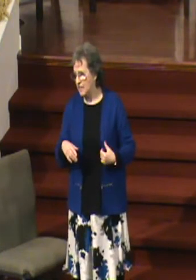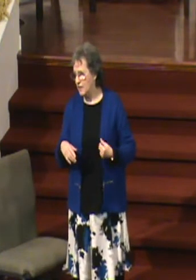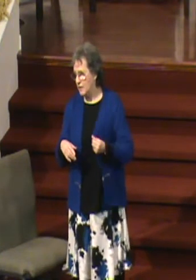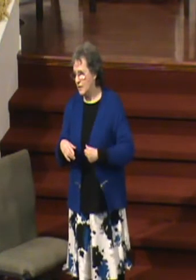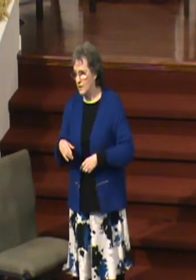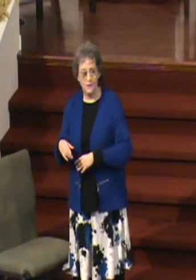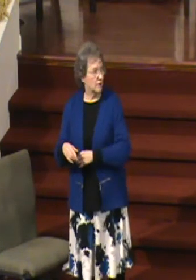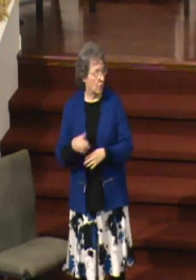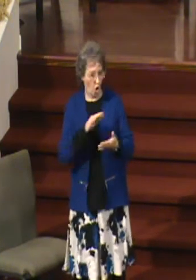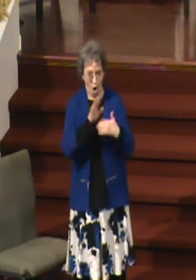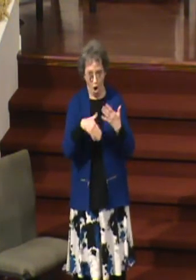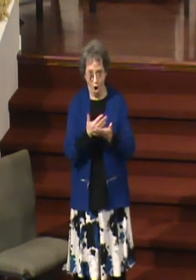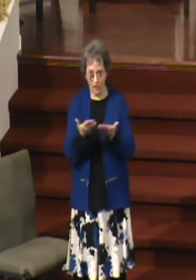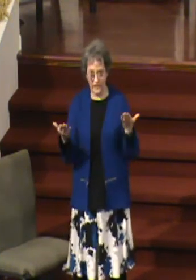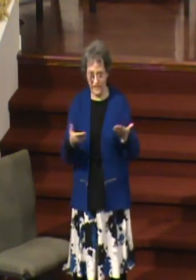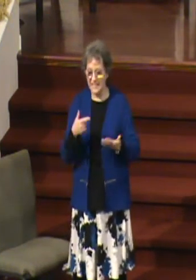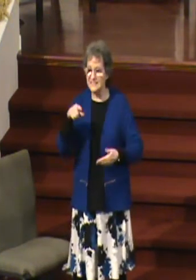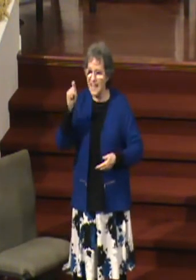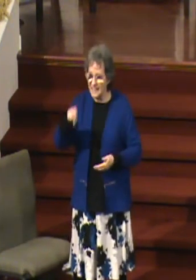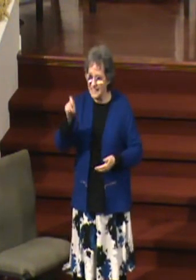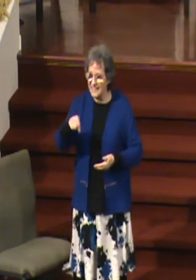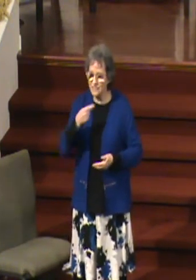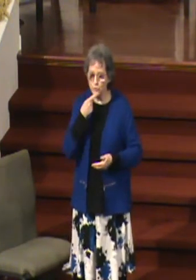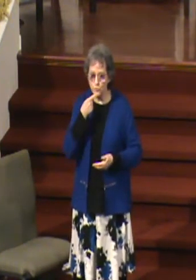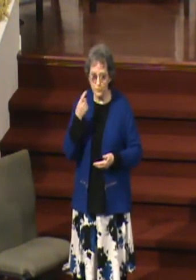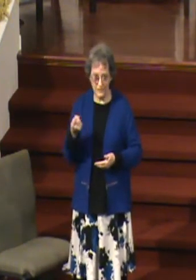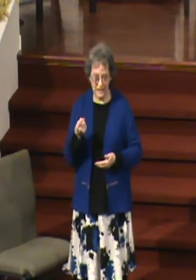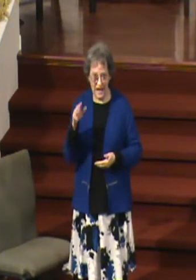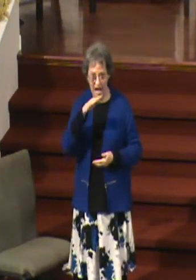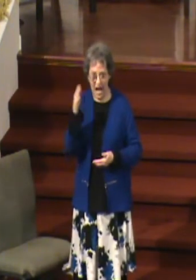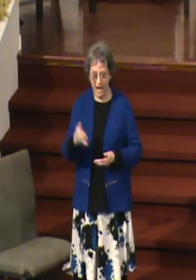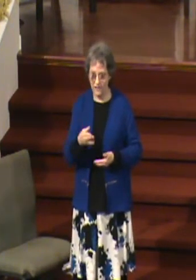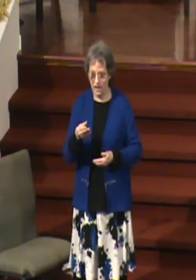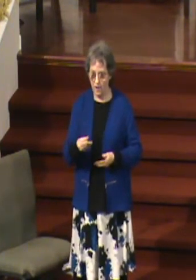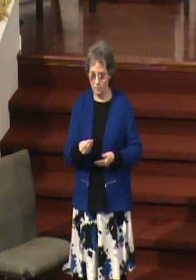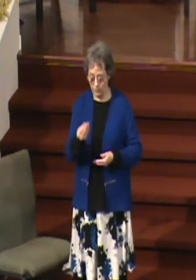things. All the things I needed to say. I never had to tell you how much you need to be.